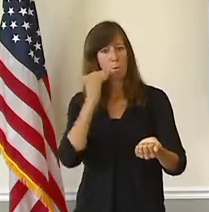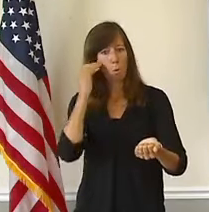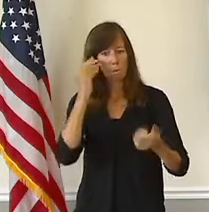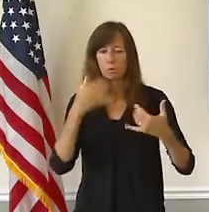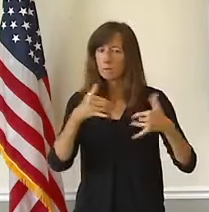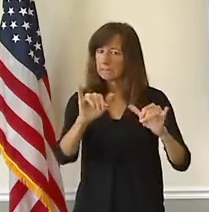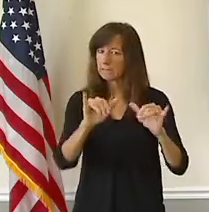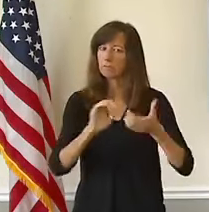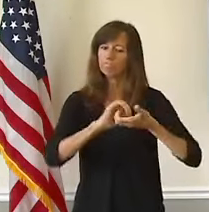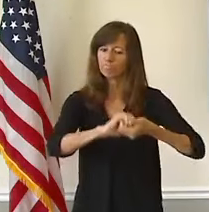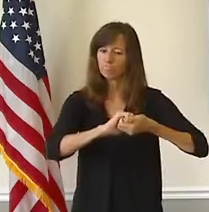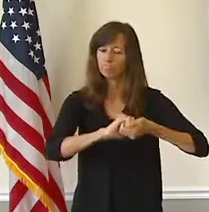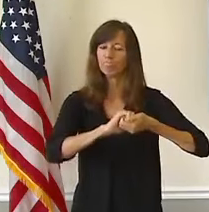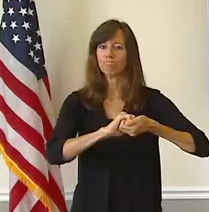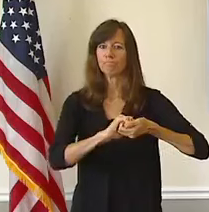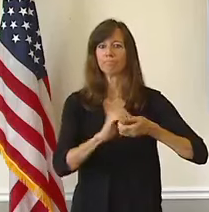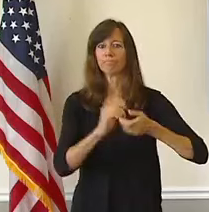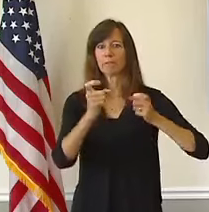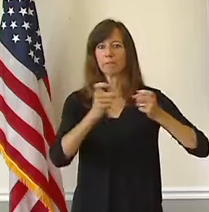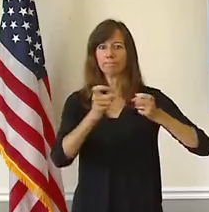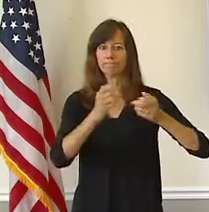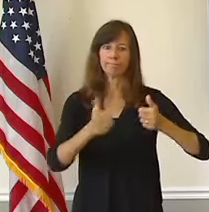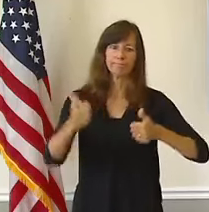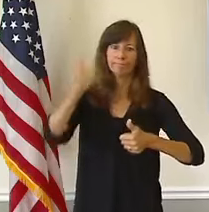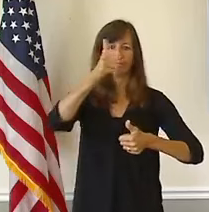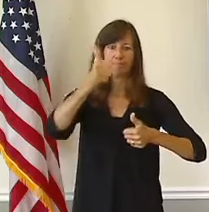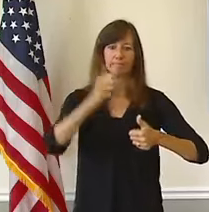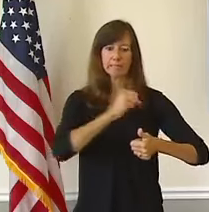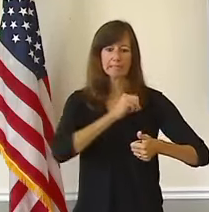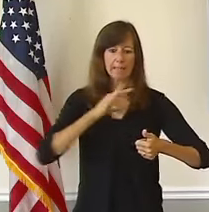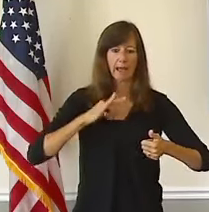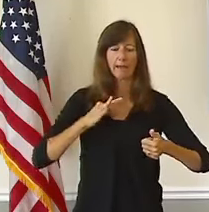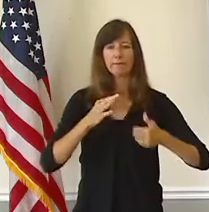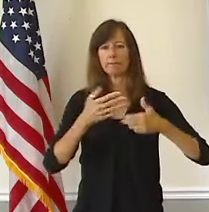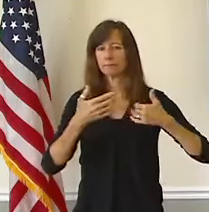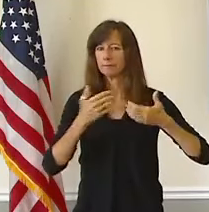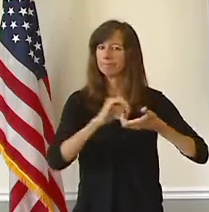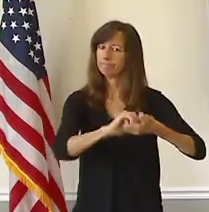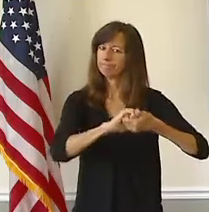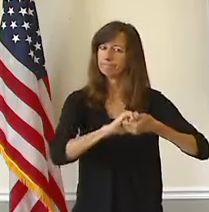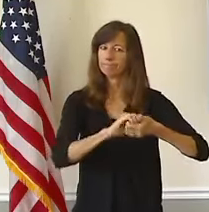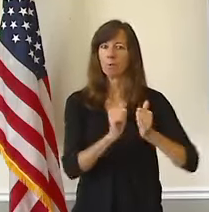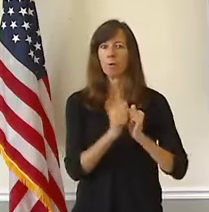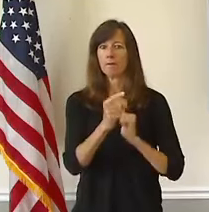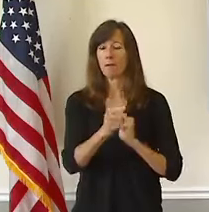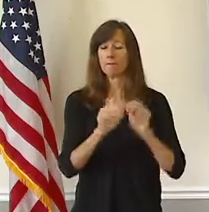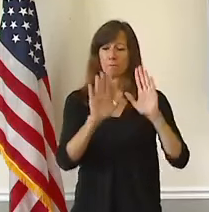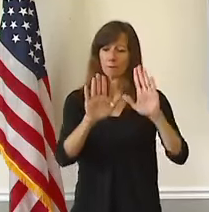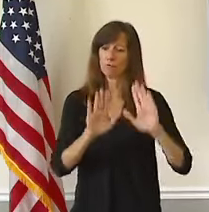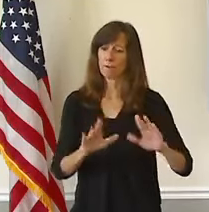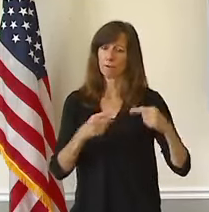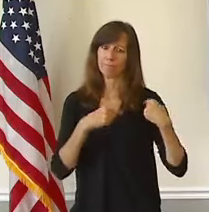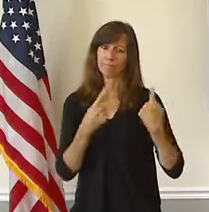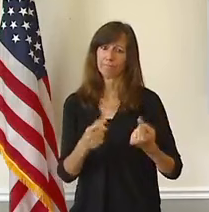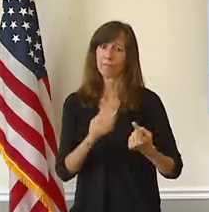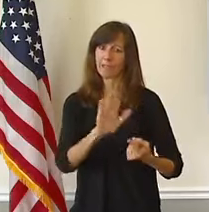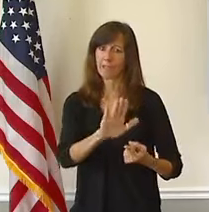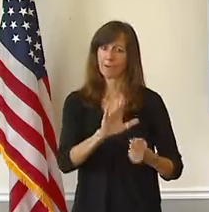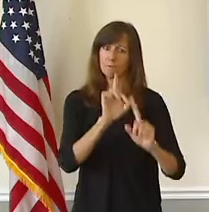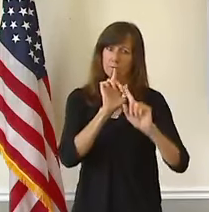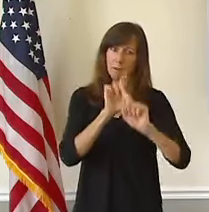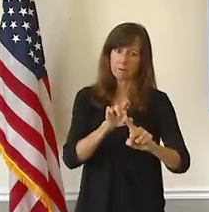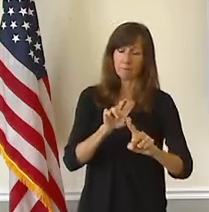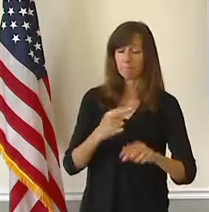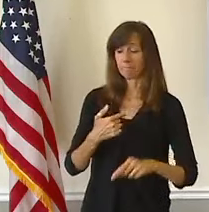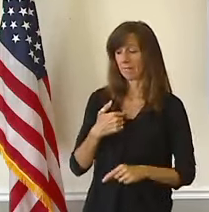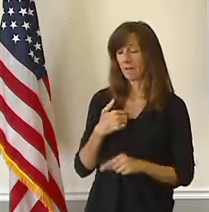our nursing home administration and staff. And we've been very grateful for the response, and I'm very grateful for